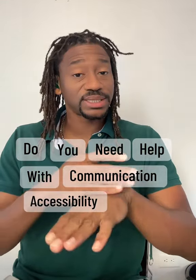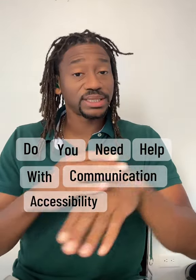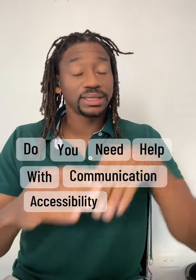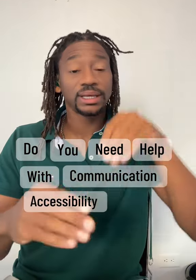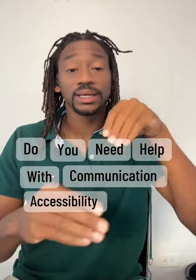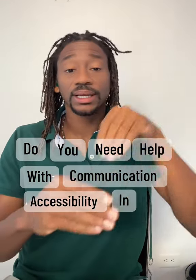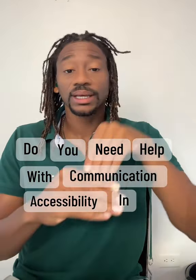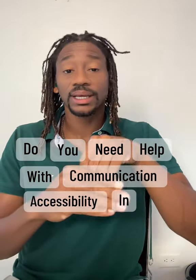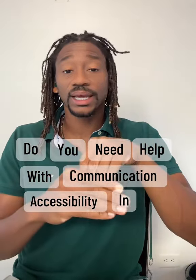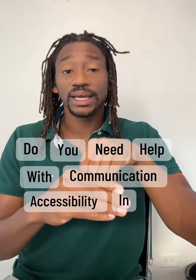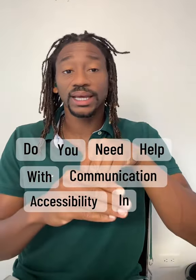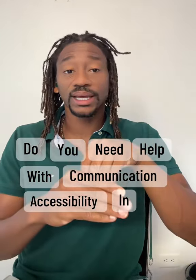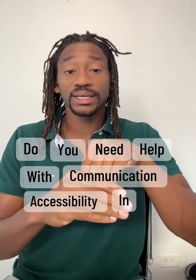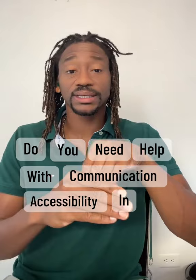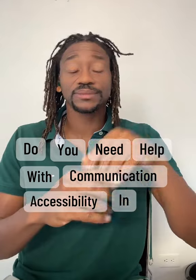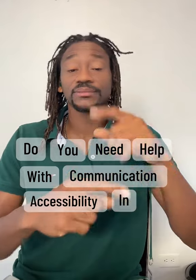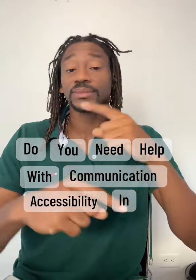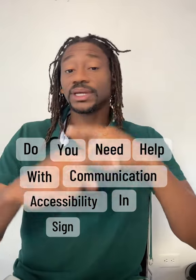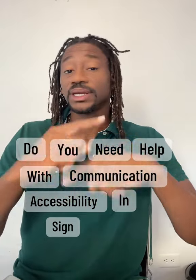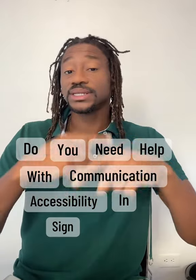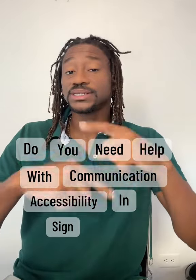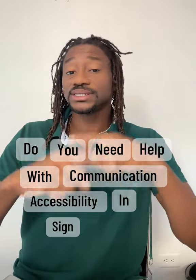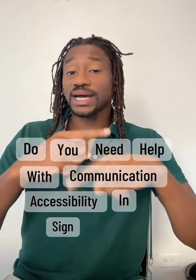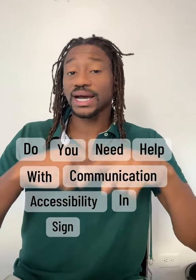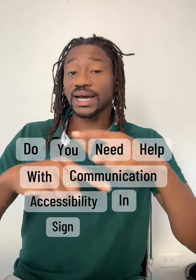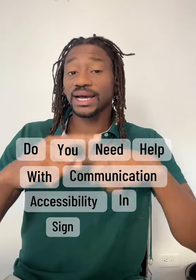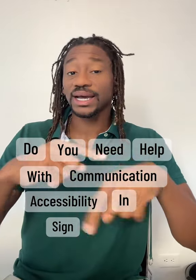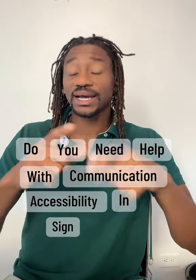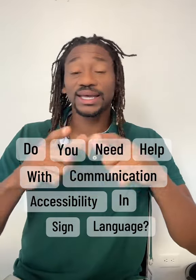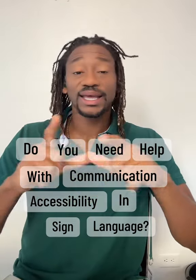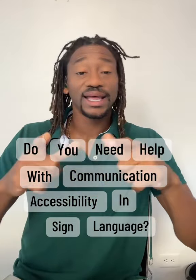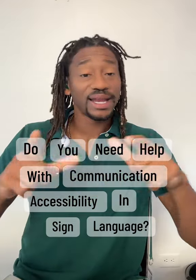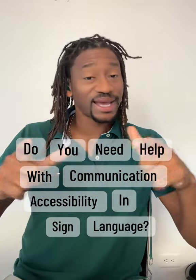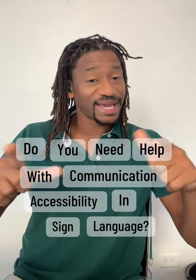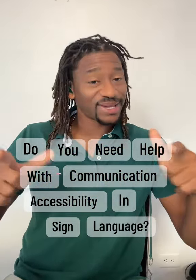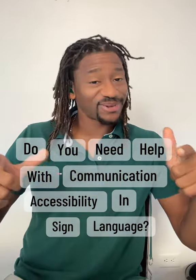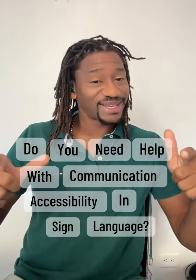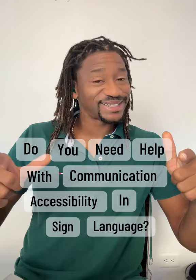accessibility, in sign language?